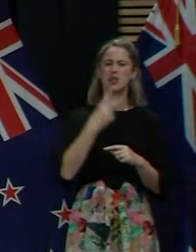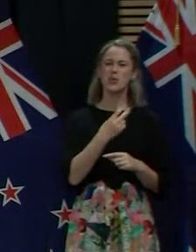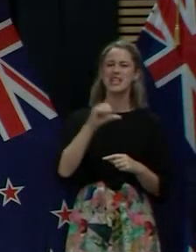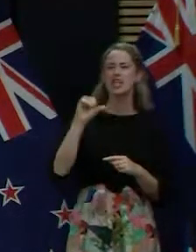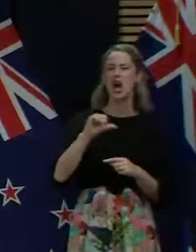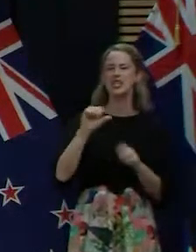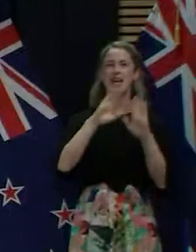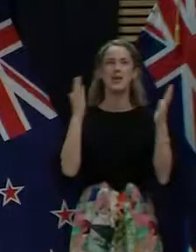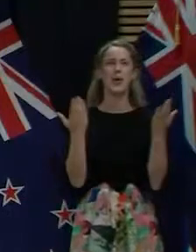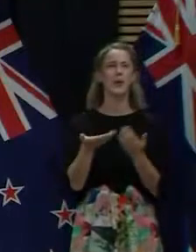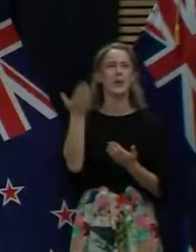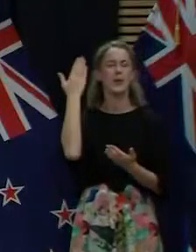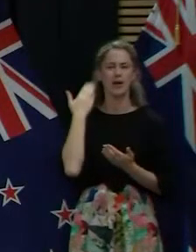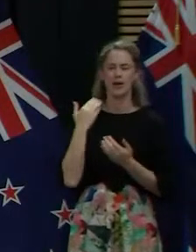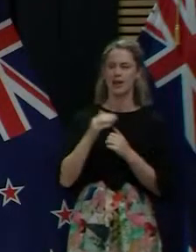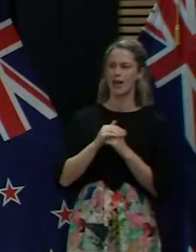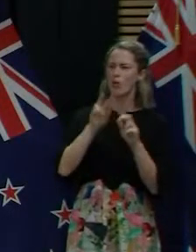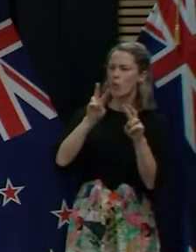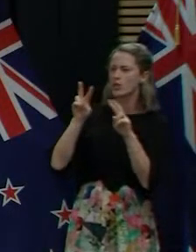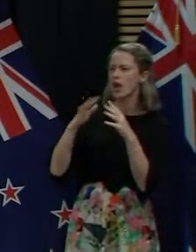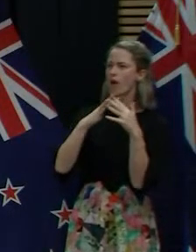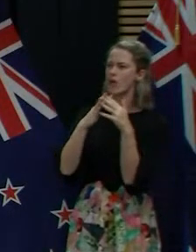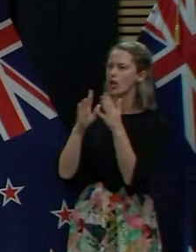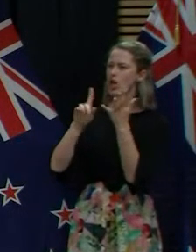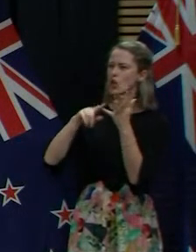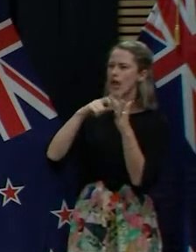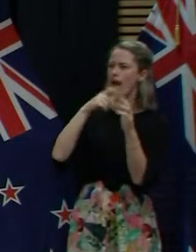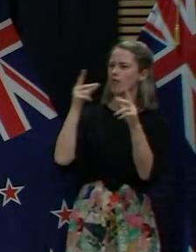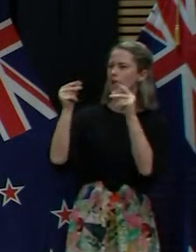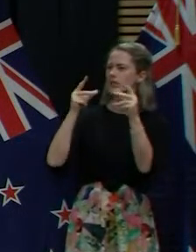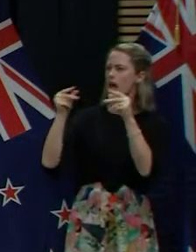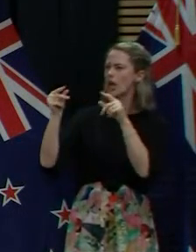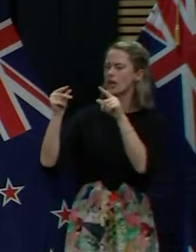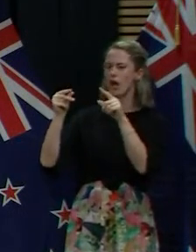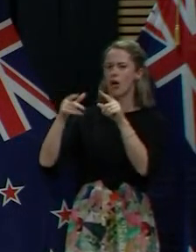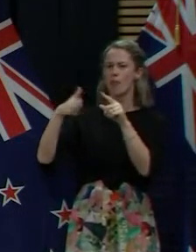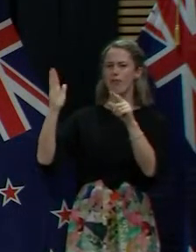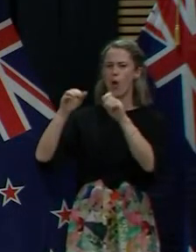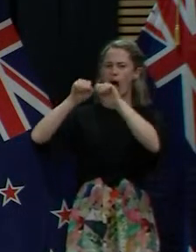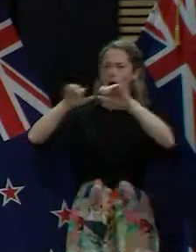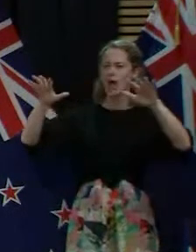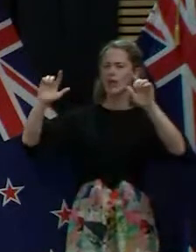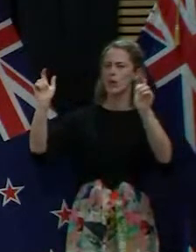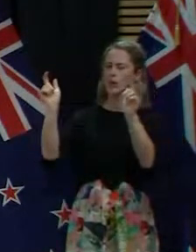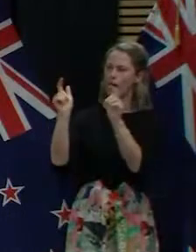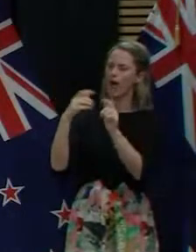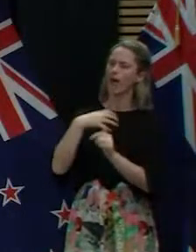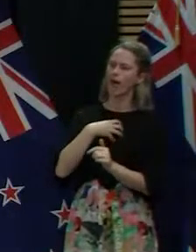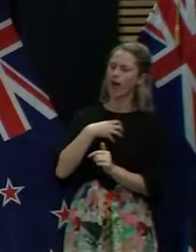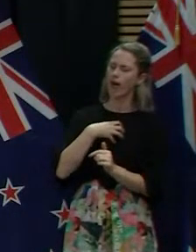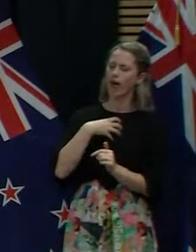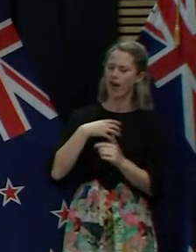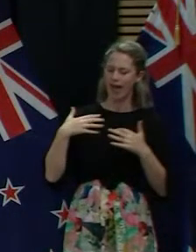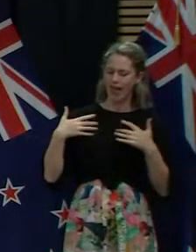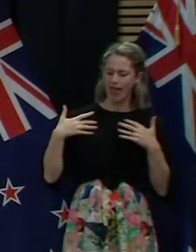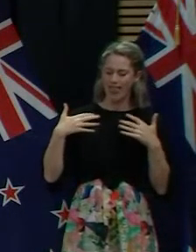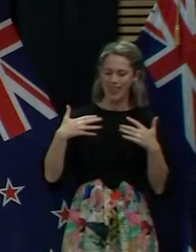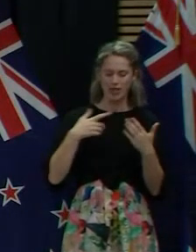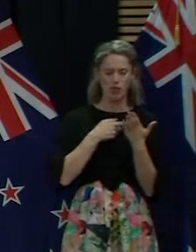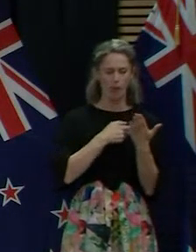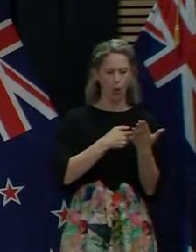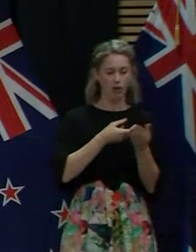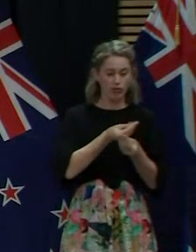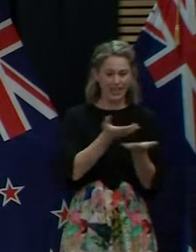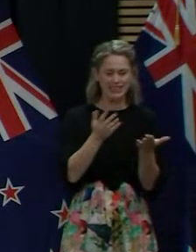watched countries like the US and the UK vaccinate their ways out of very large and deadly outbreaks. However, by the time we released the report